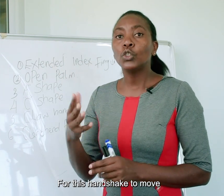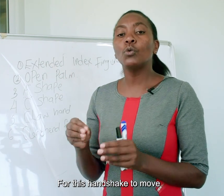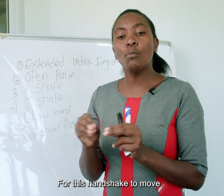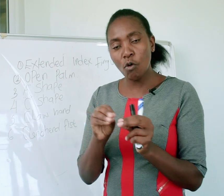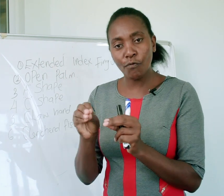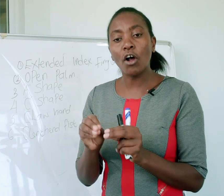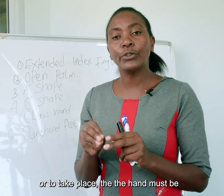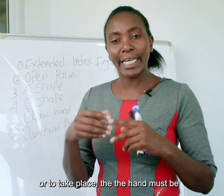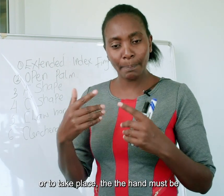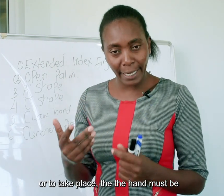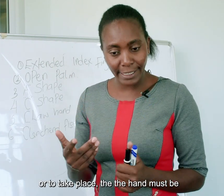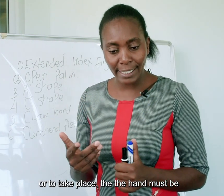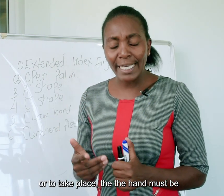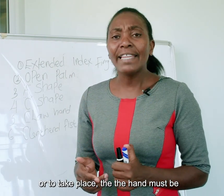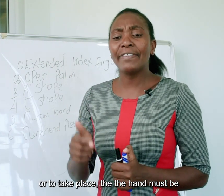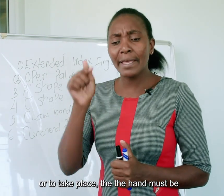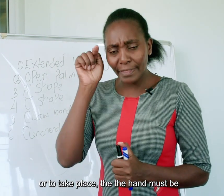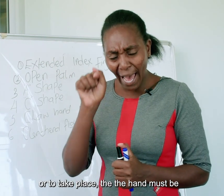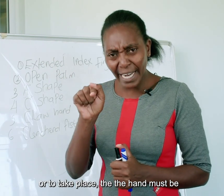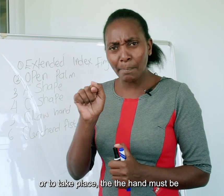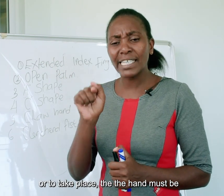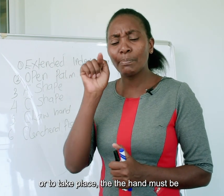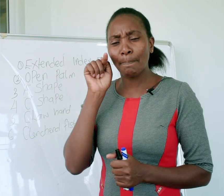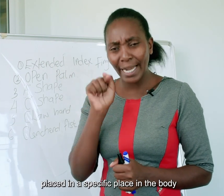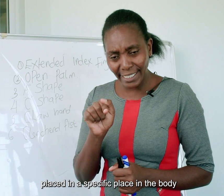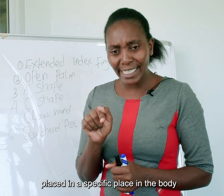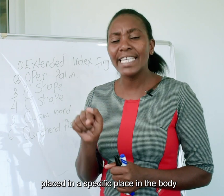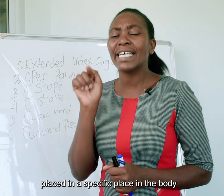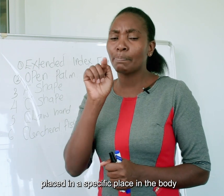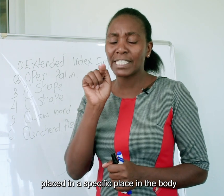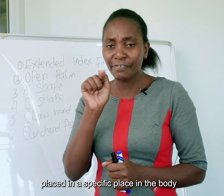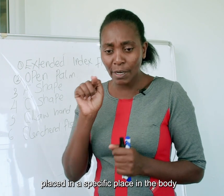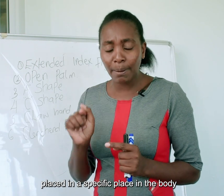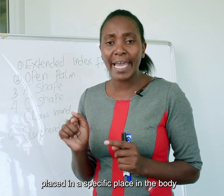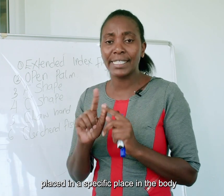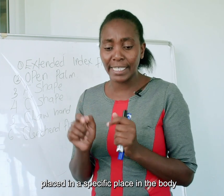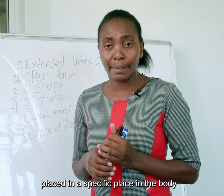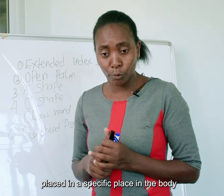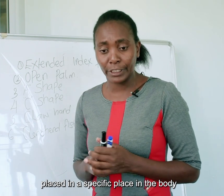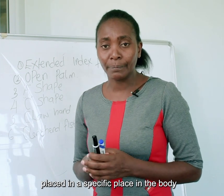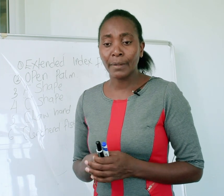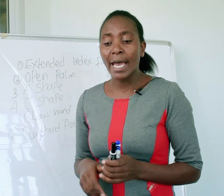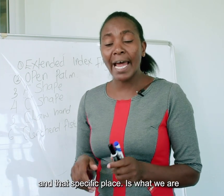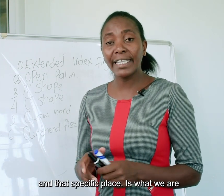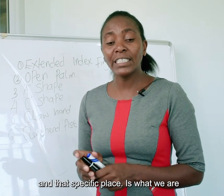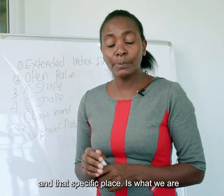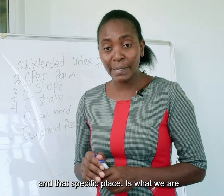to move or to take place, the hand must be placed in a specific place in the body. And that